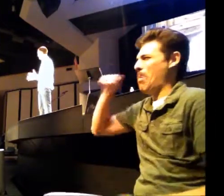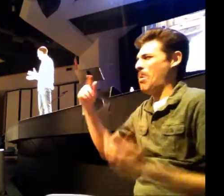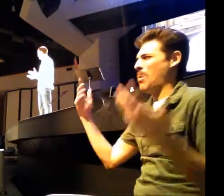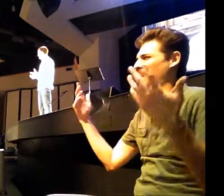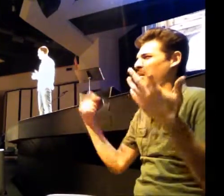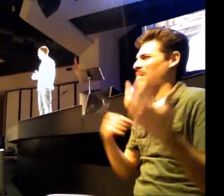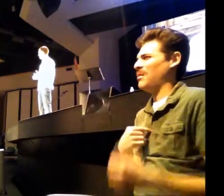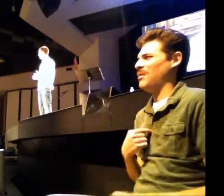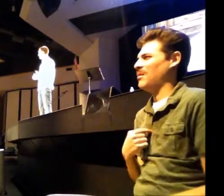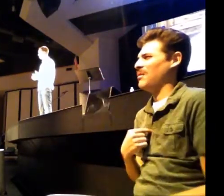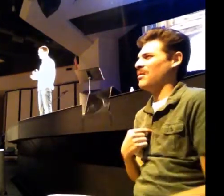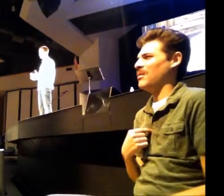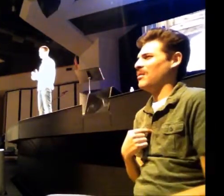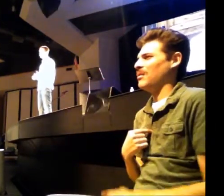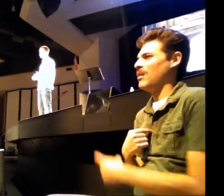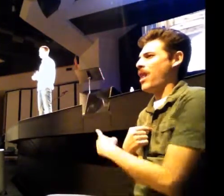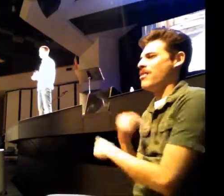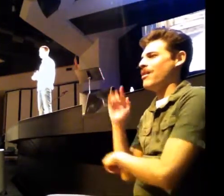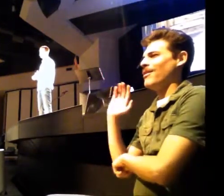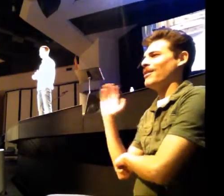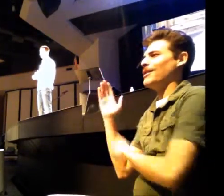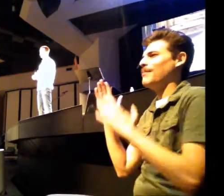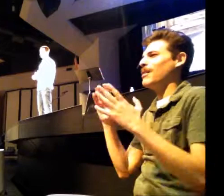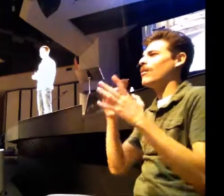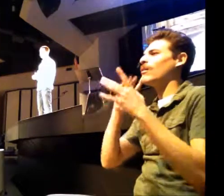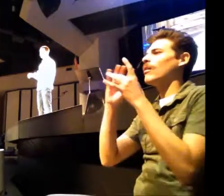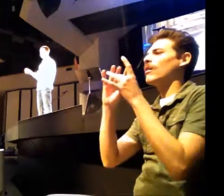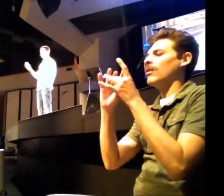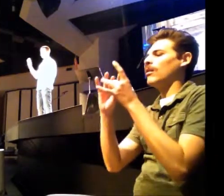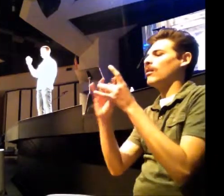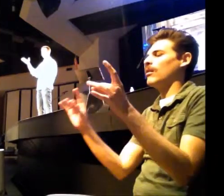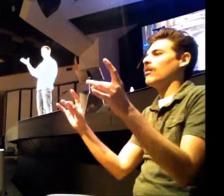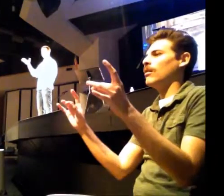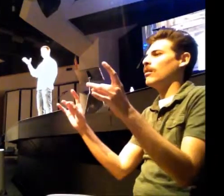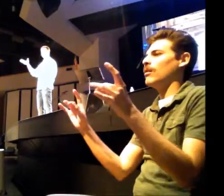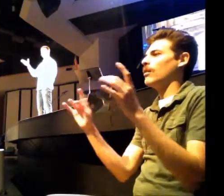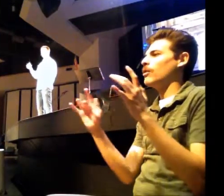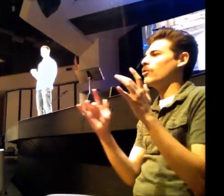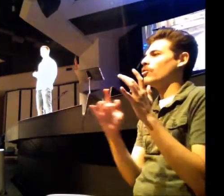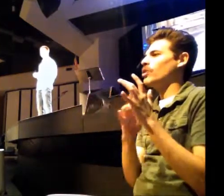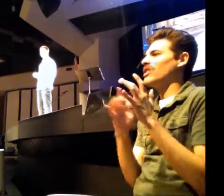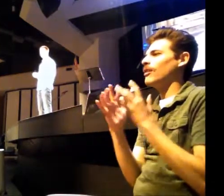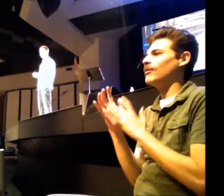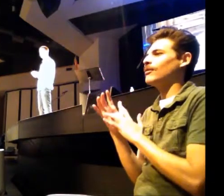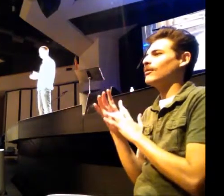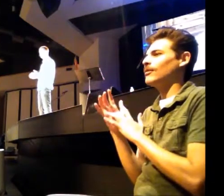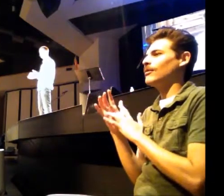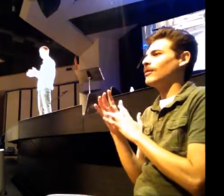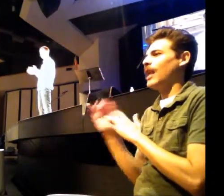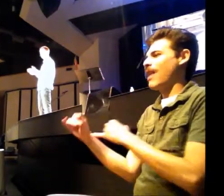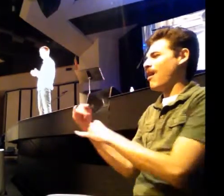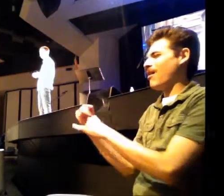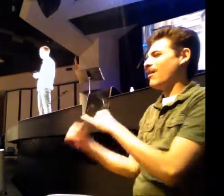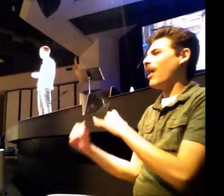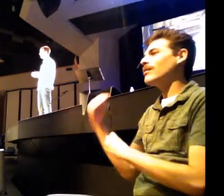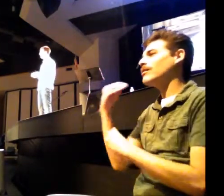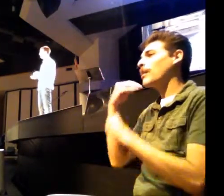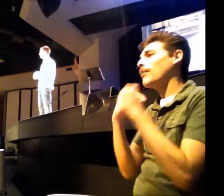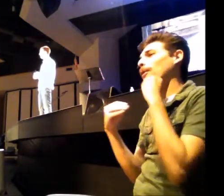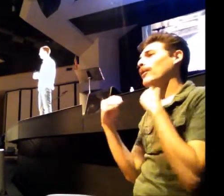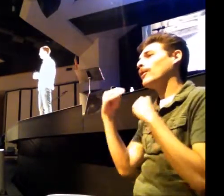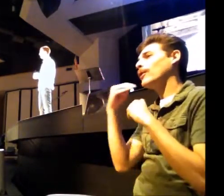Then I heard the speaker quote Jesus when he was in the upper room with his disciples, walking them through the first